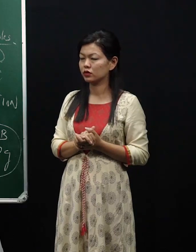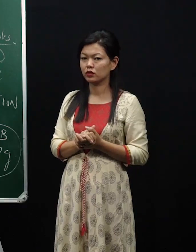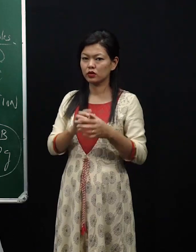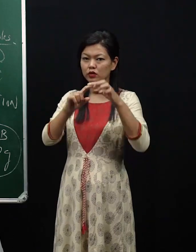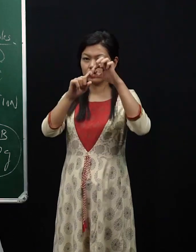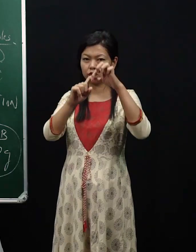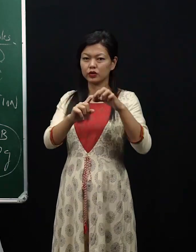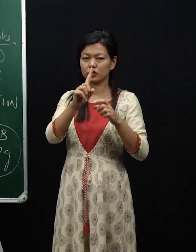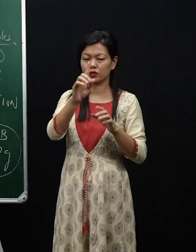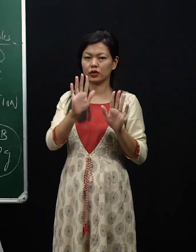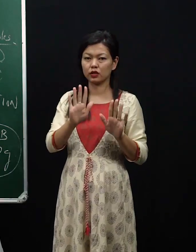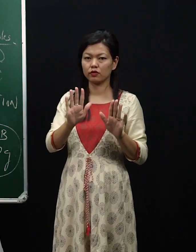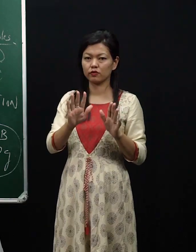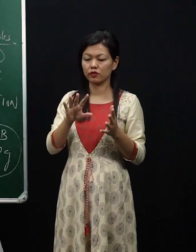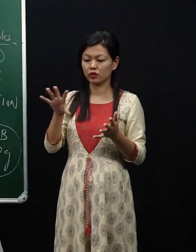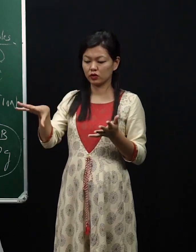number one. Please copy down